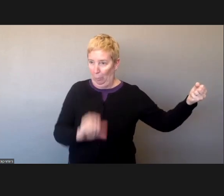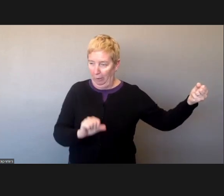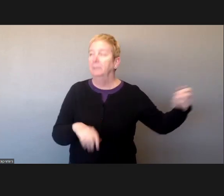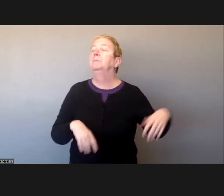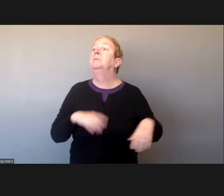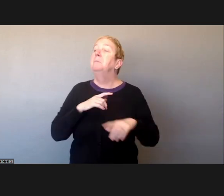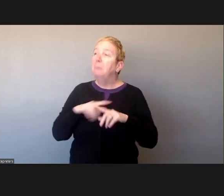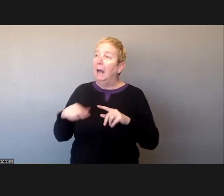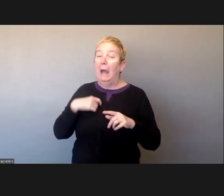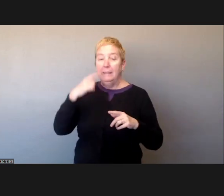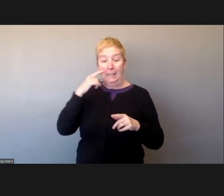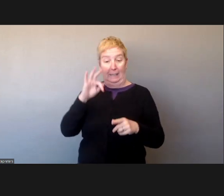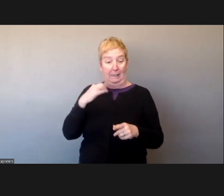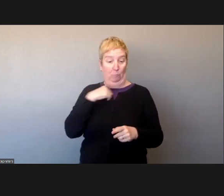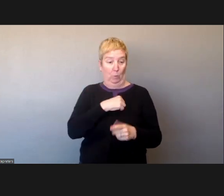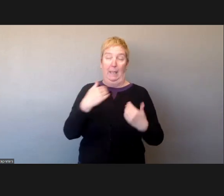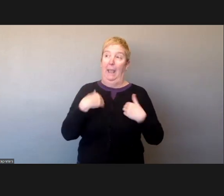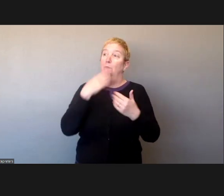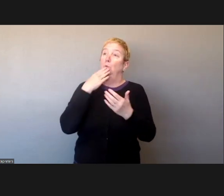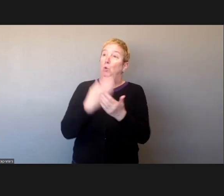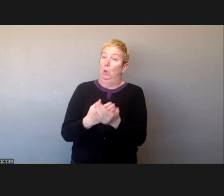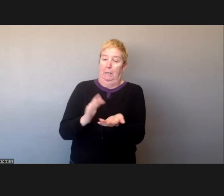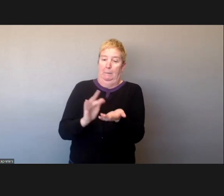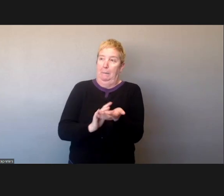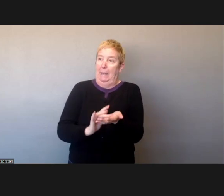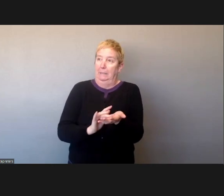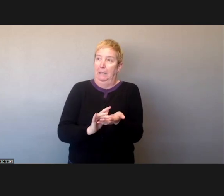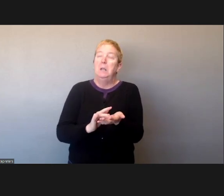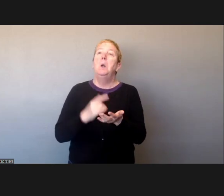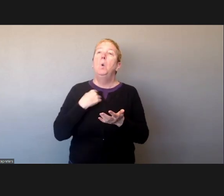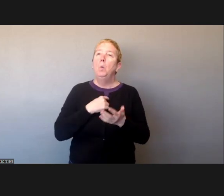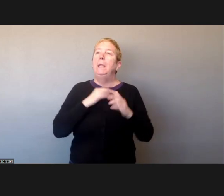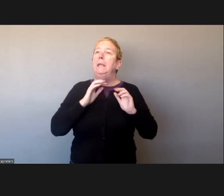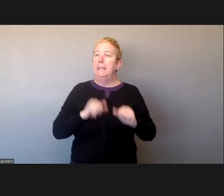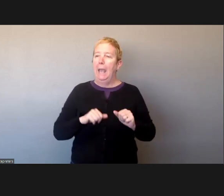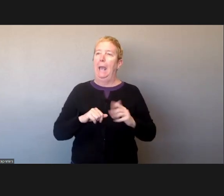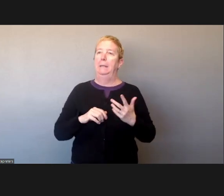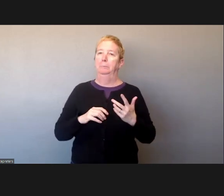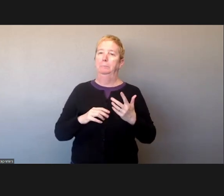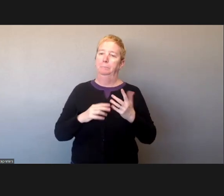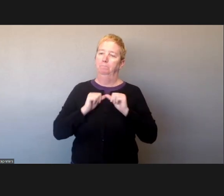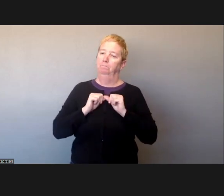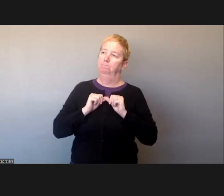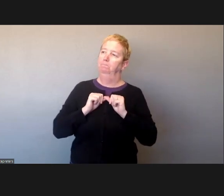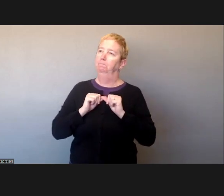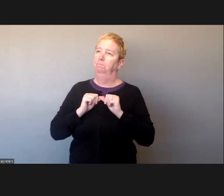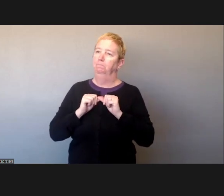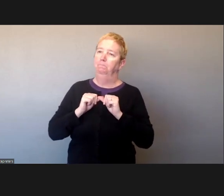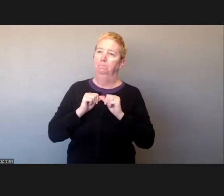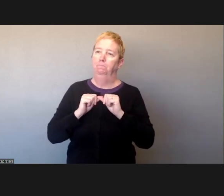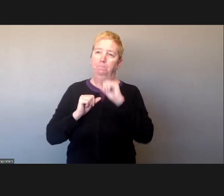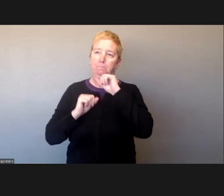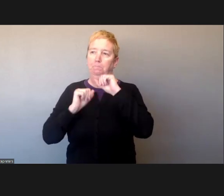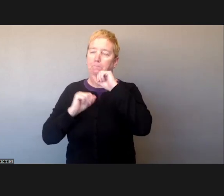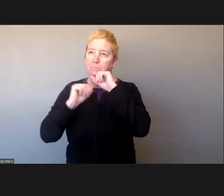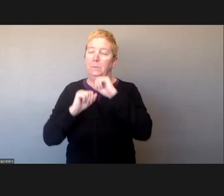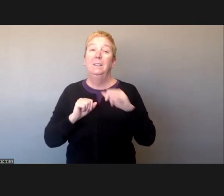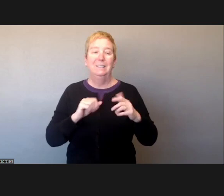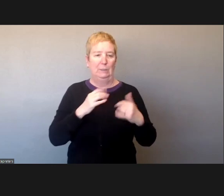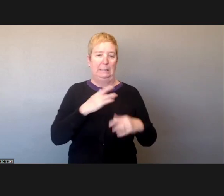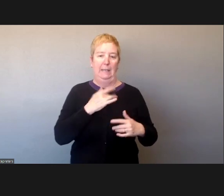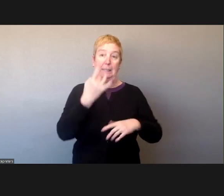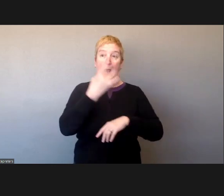effective treatment, we can weather what's now about an 8-day delay between cases and hospitalizations.